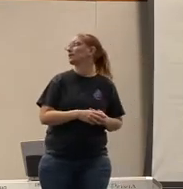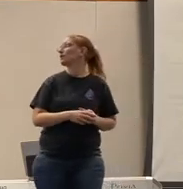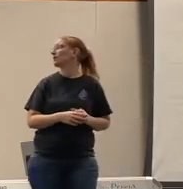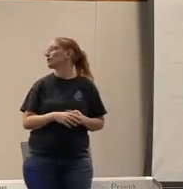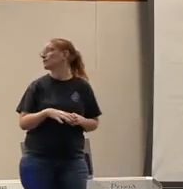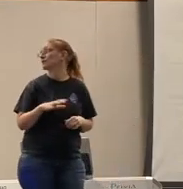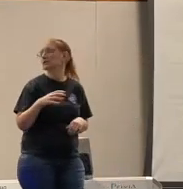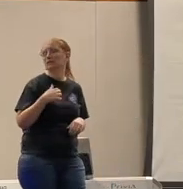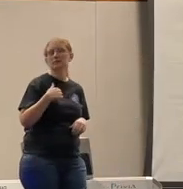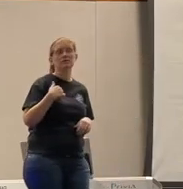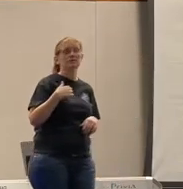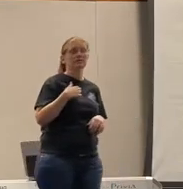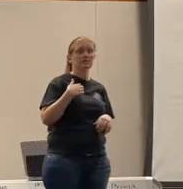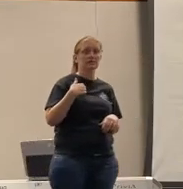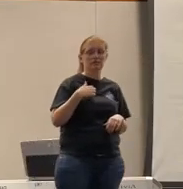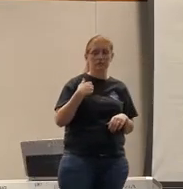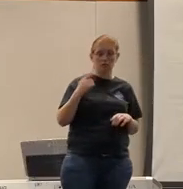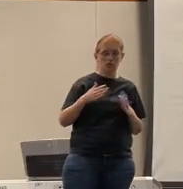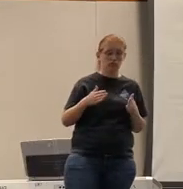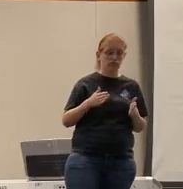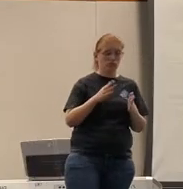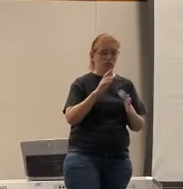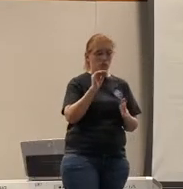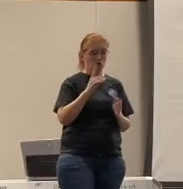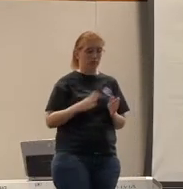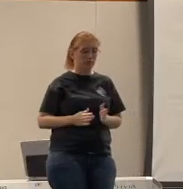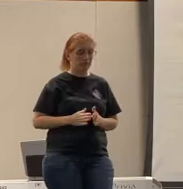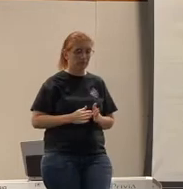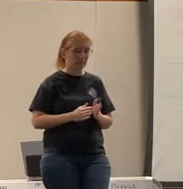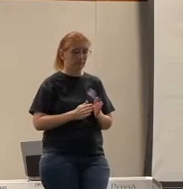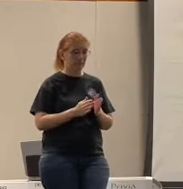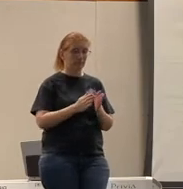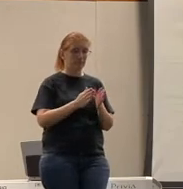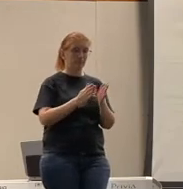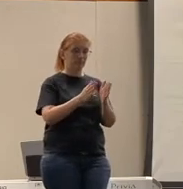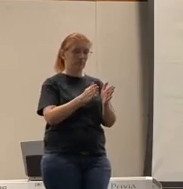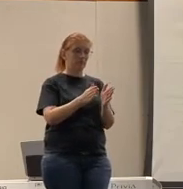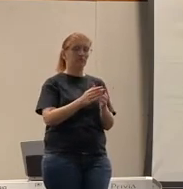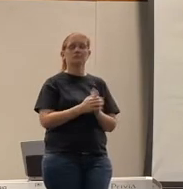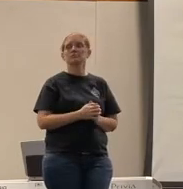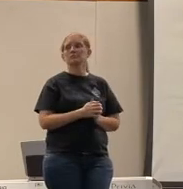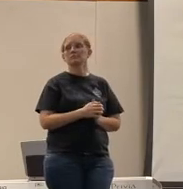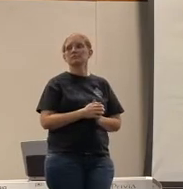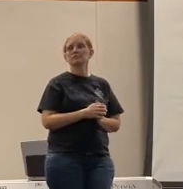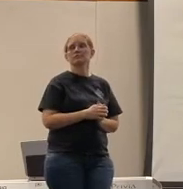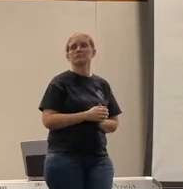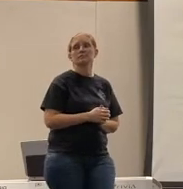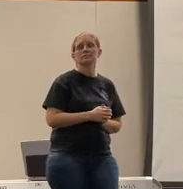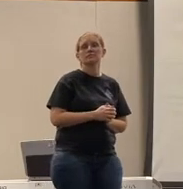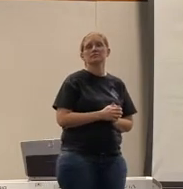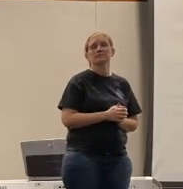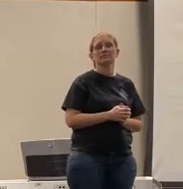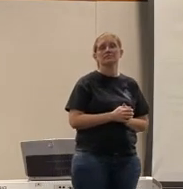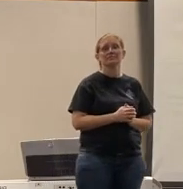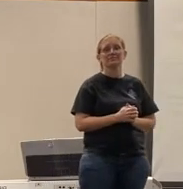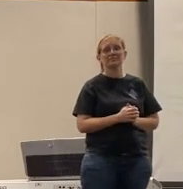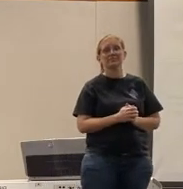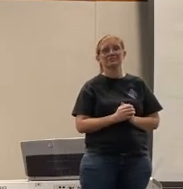too. And so if you went down this road, talking about Aunt Carlene's house. So if you went down this road, just down the